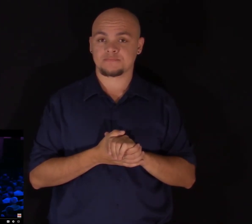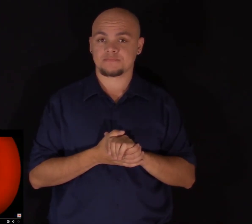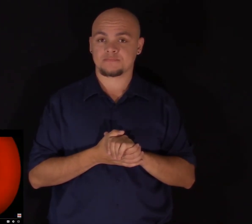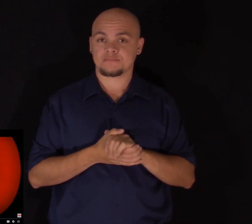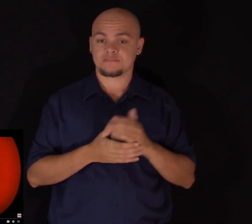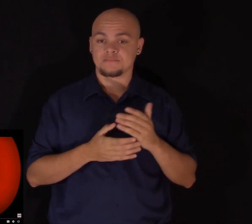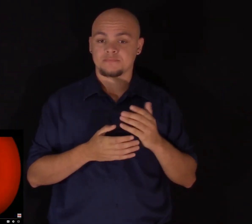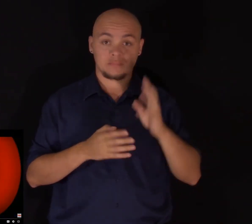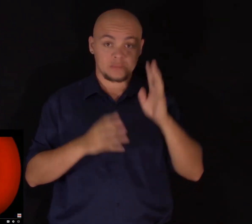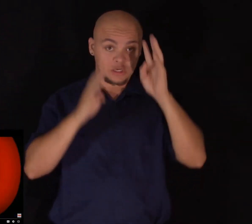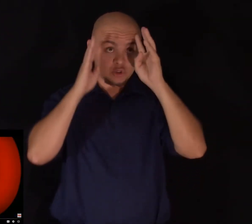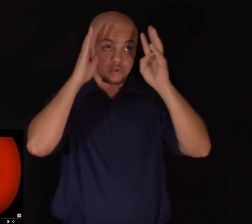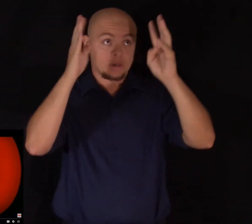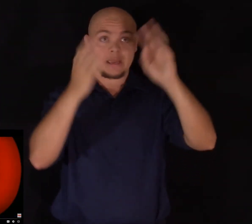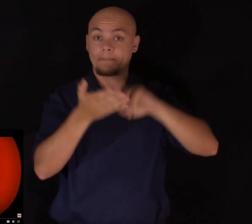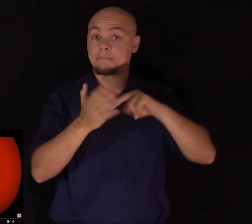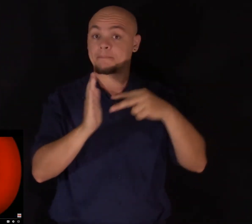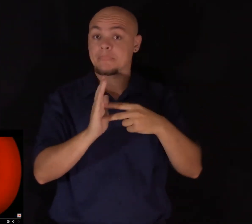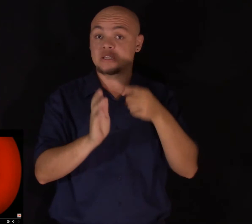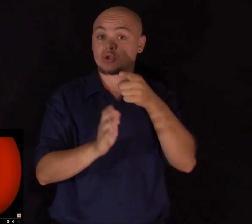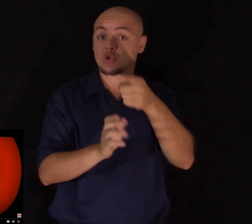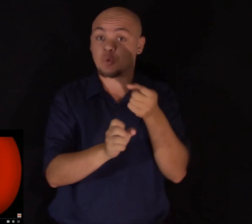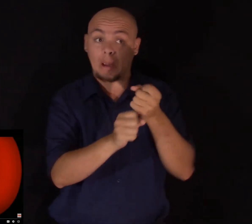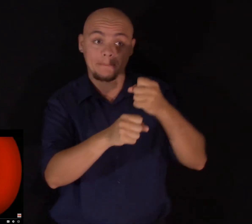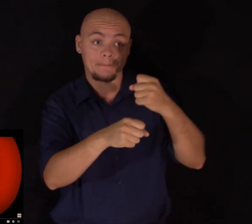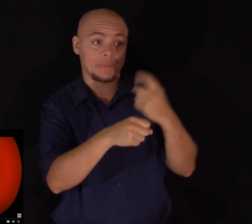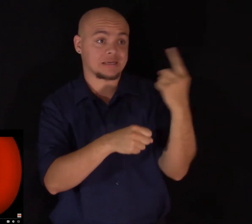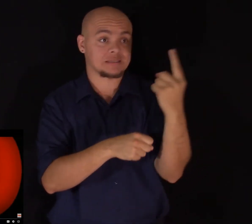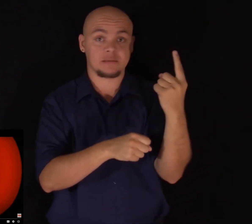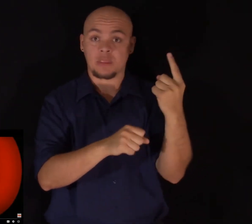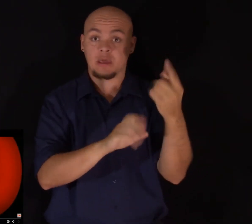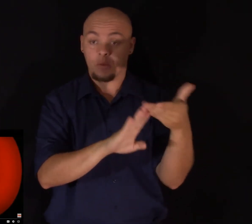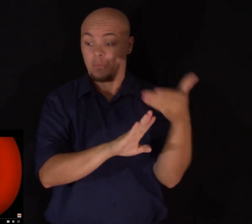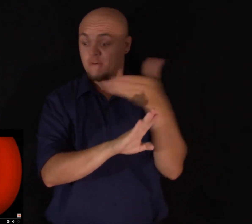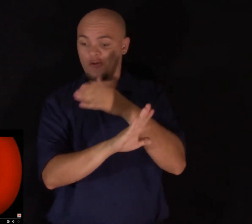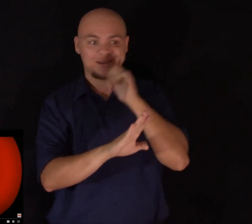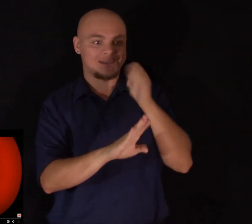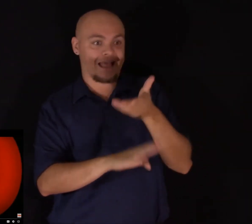To create is to make something that has never existed before.